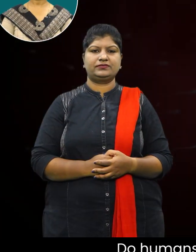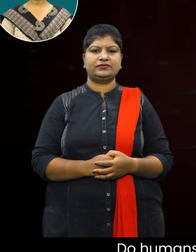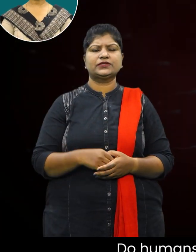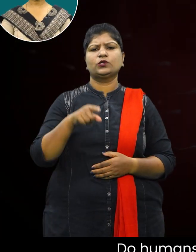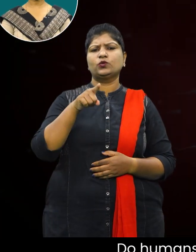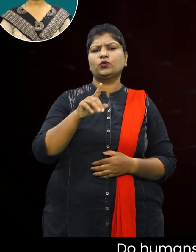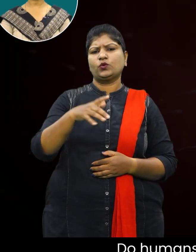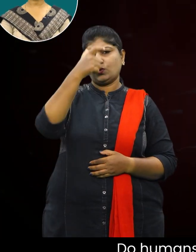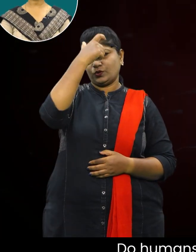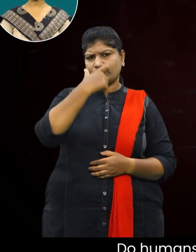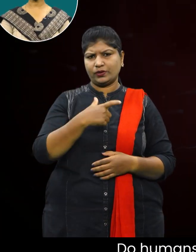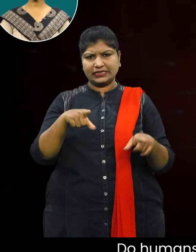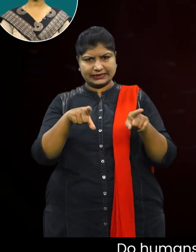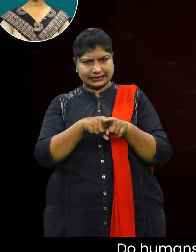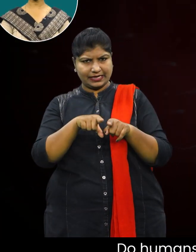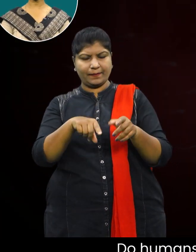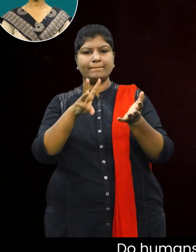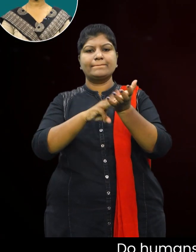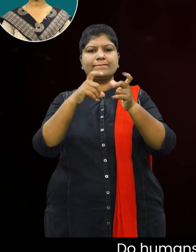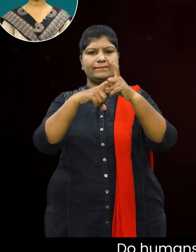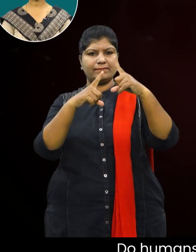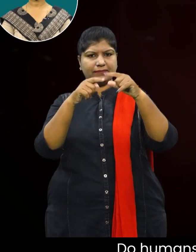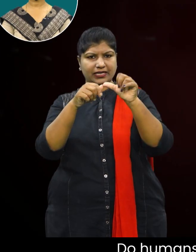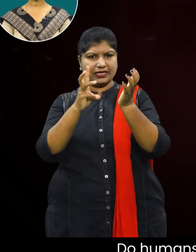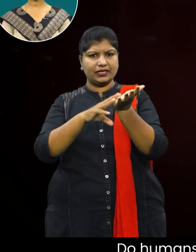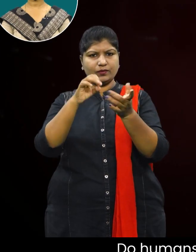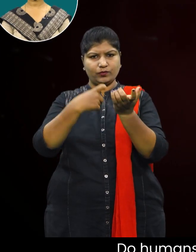Do humans too undergo metamorphosis?